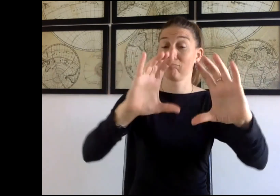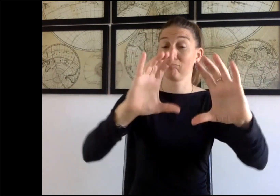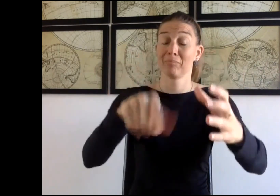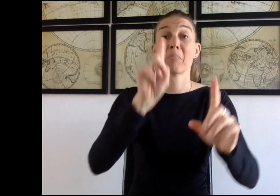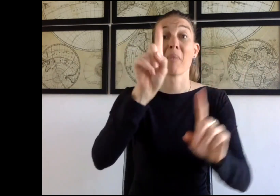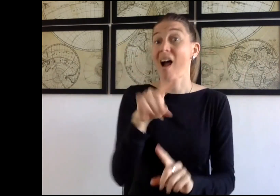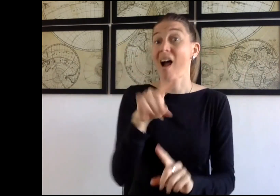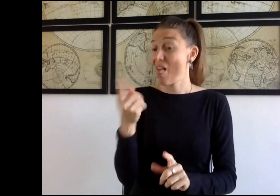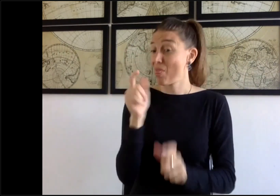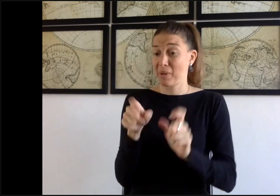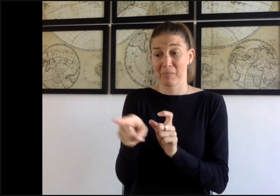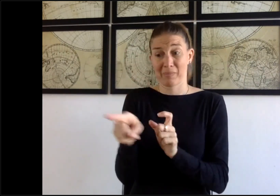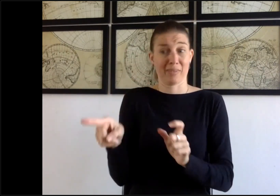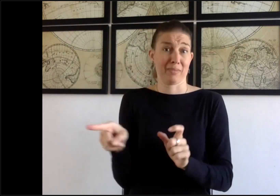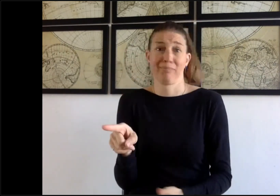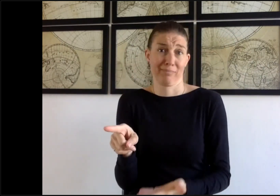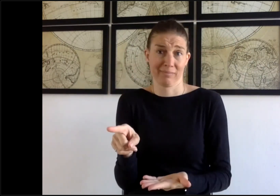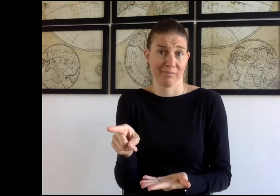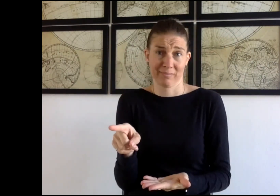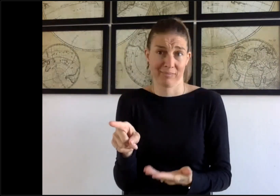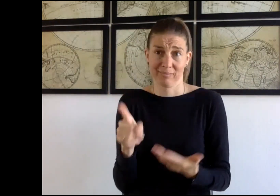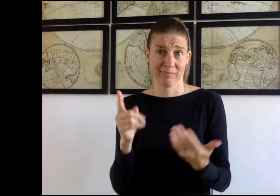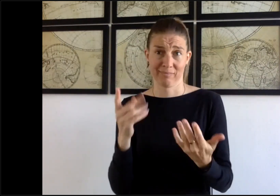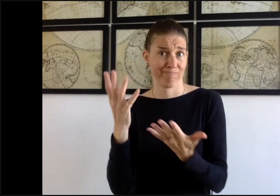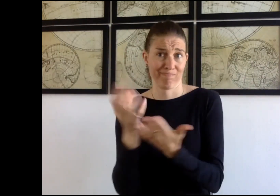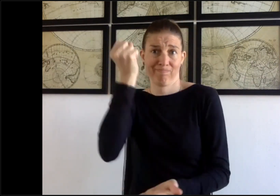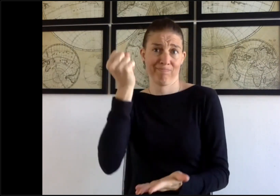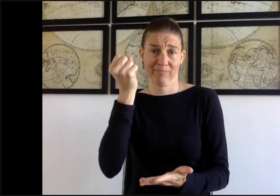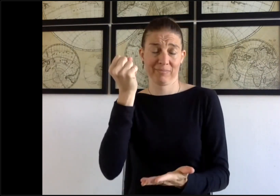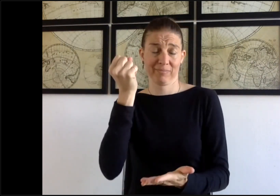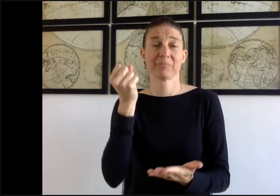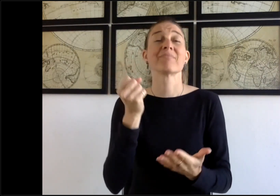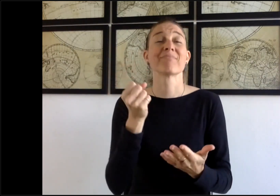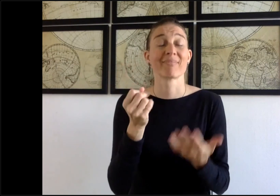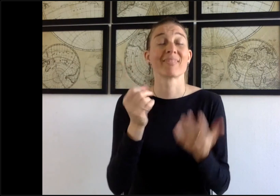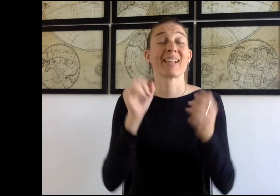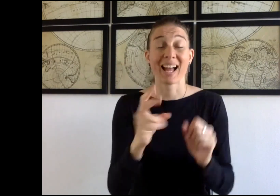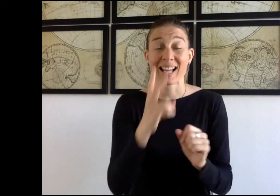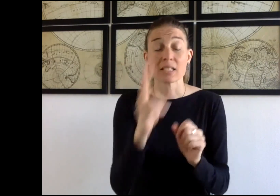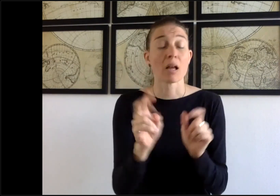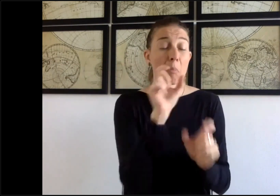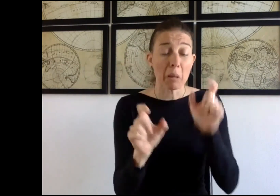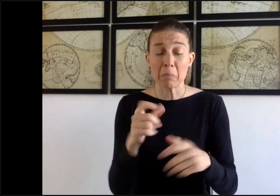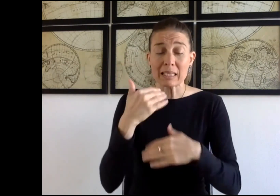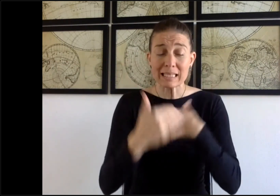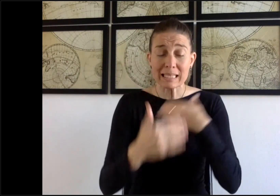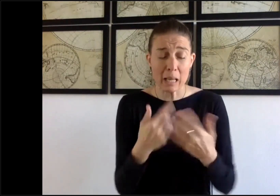presentation in the difference in employment rates between people with disabilities and people without disabilities.